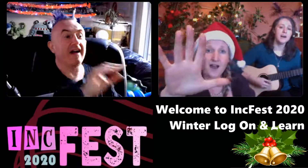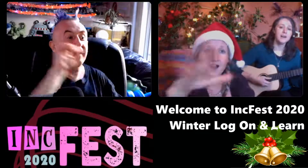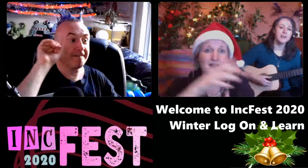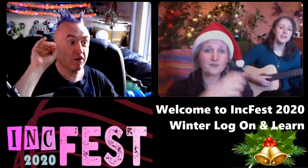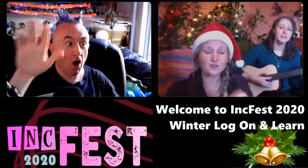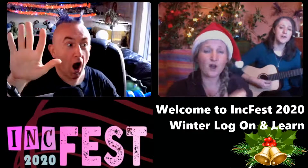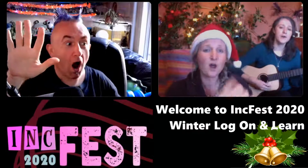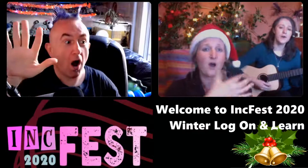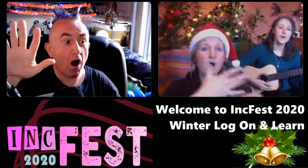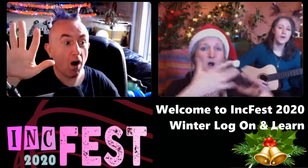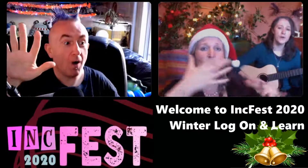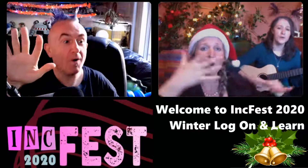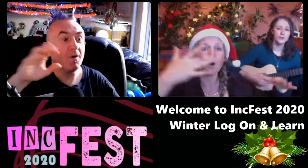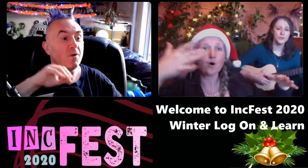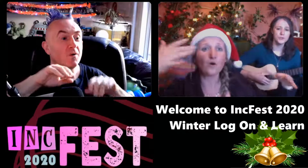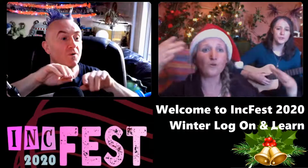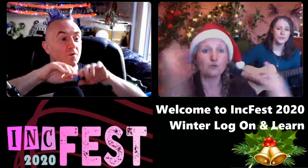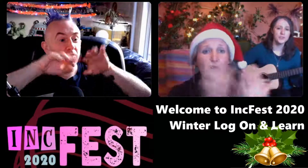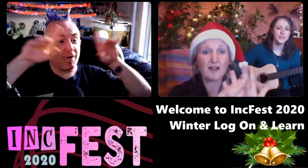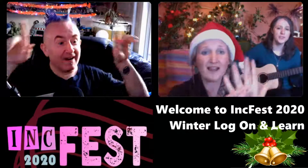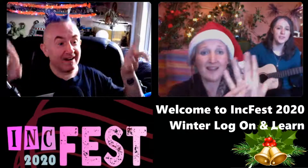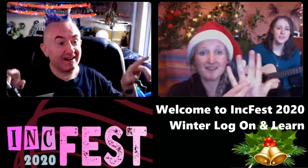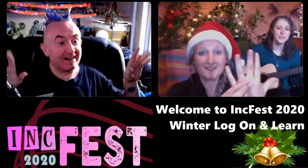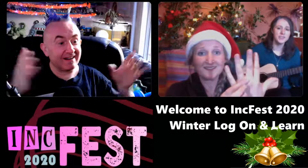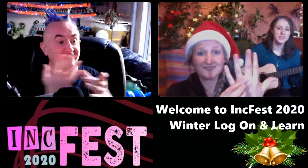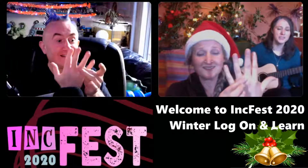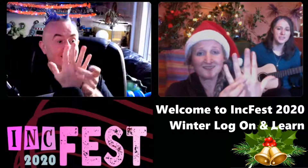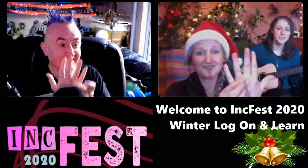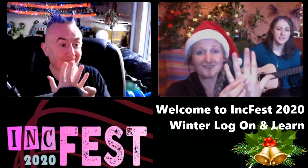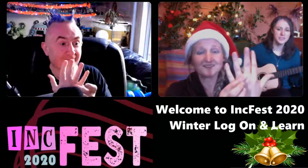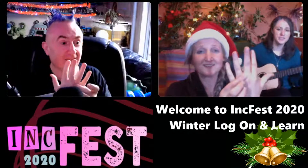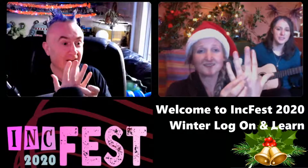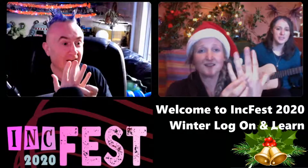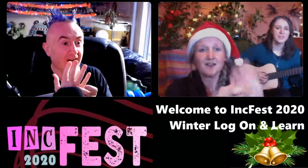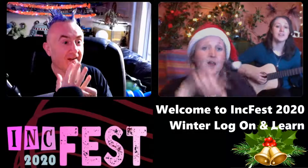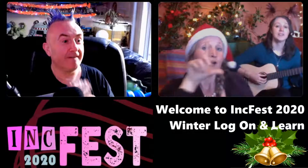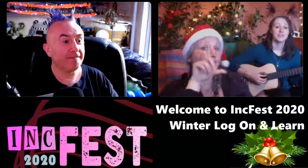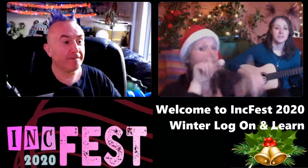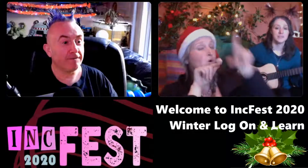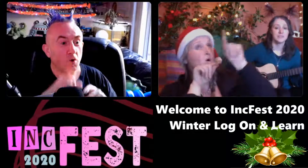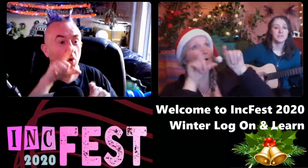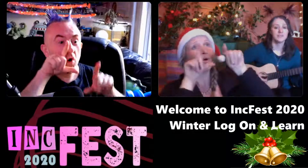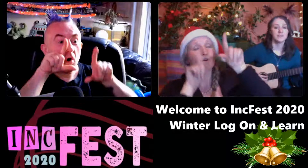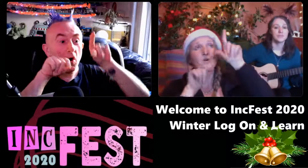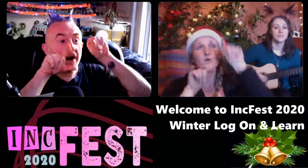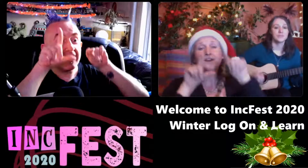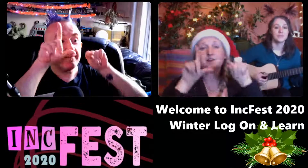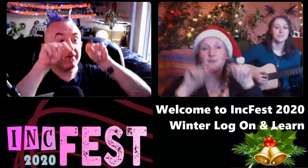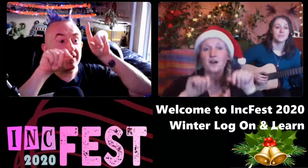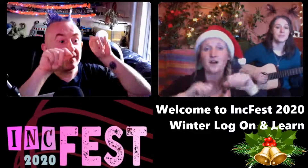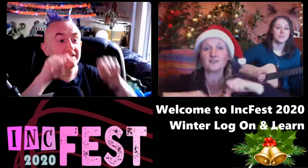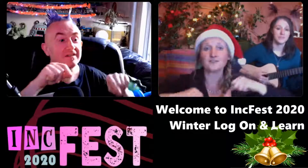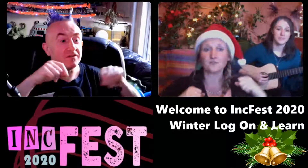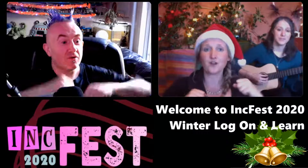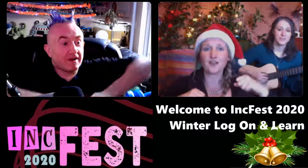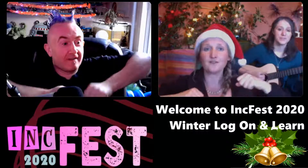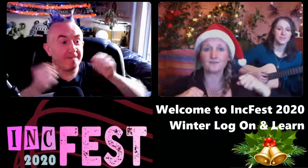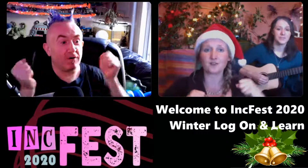5 gold rings, 4 calling birds, 3